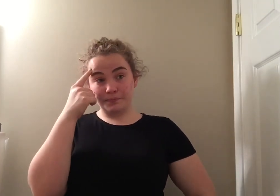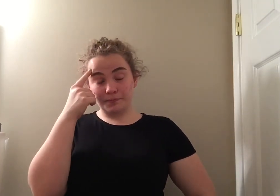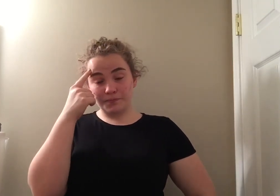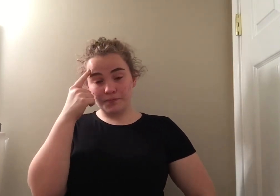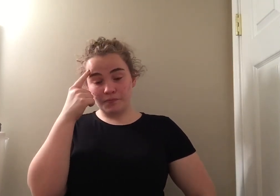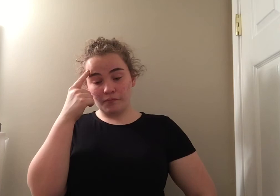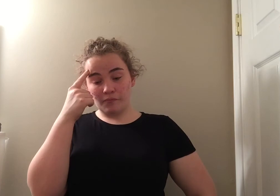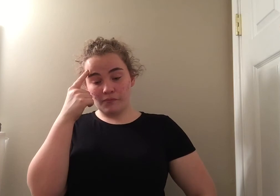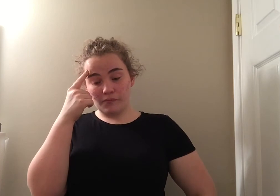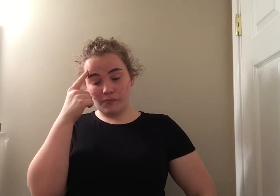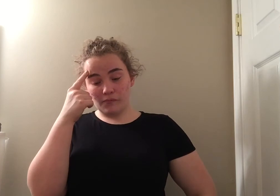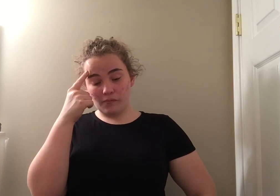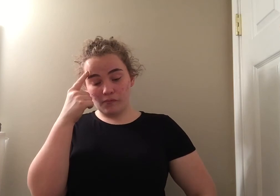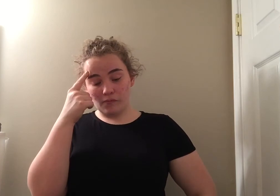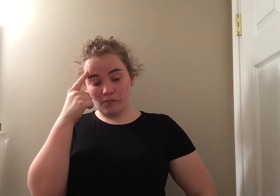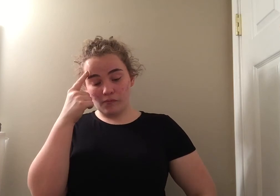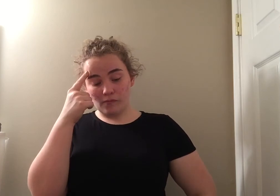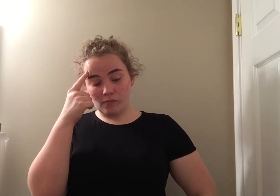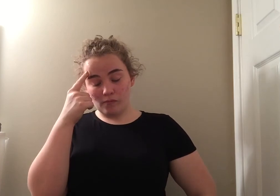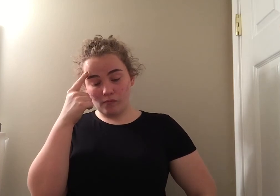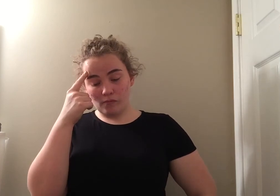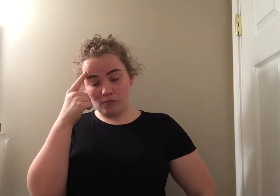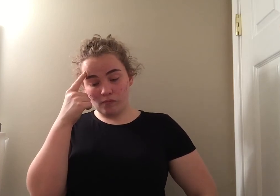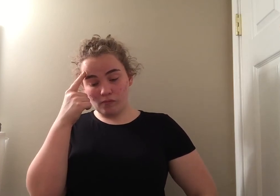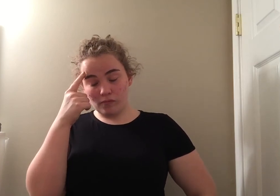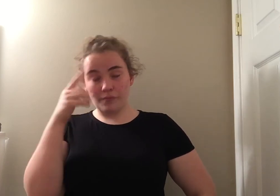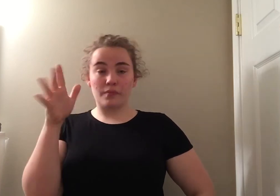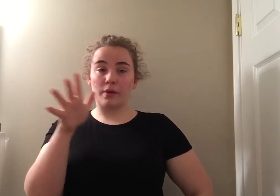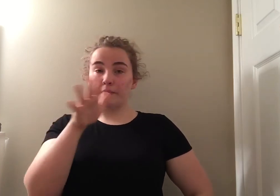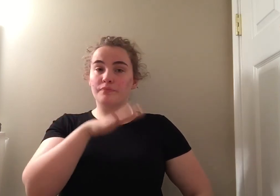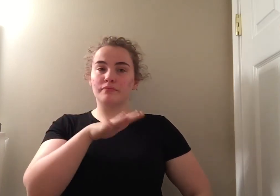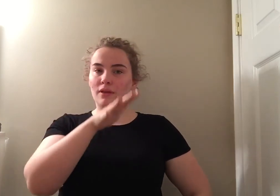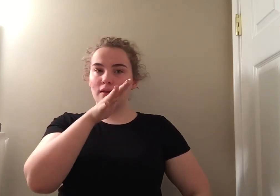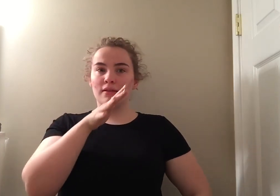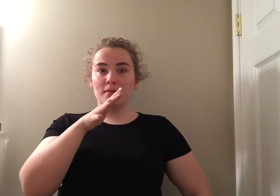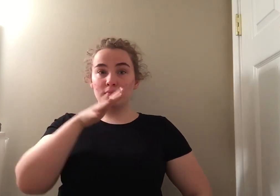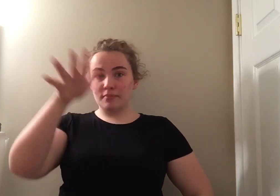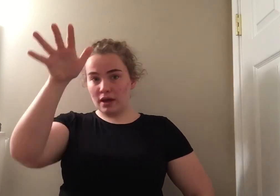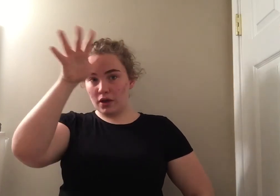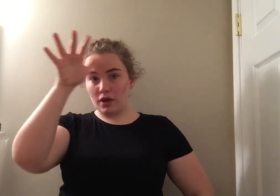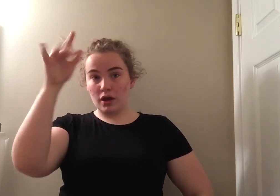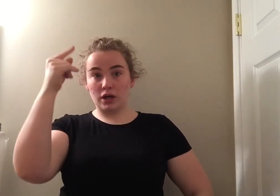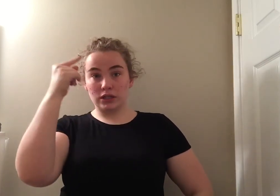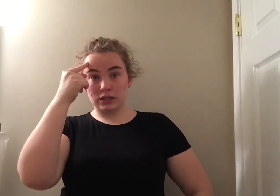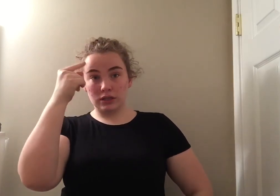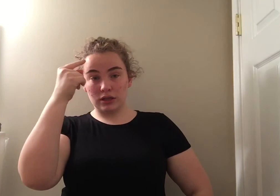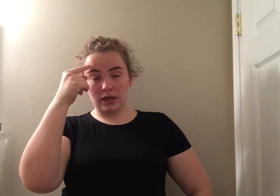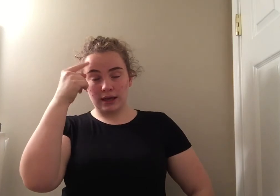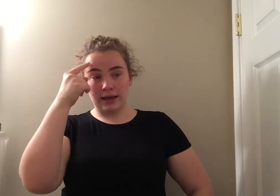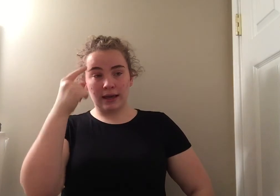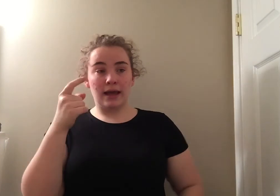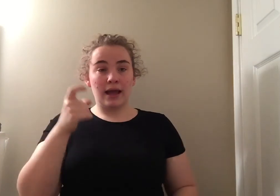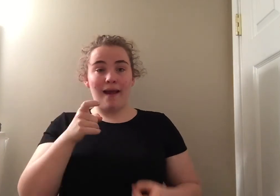they think that she might be nicer to him because that they are giving them stuff, so they